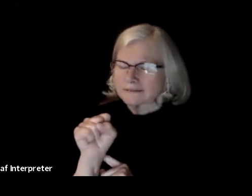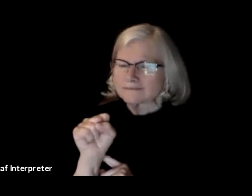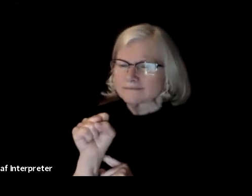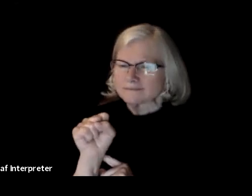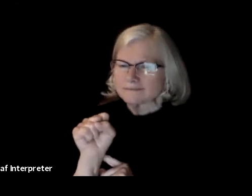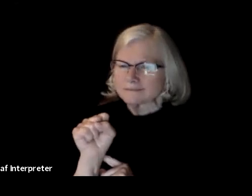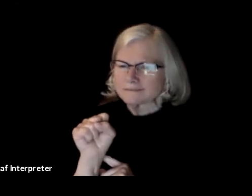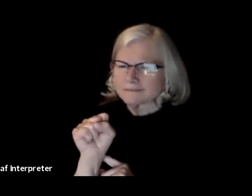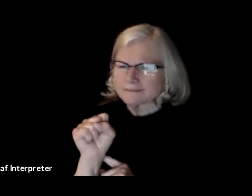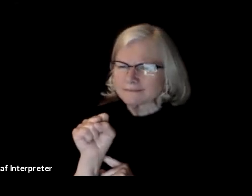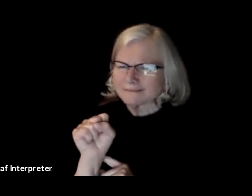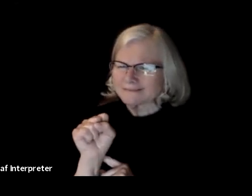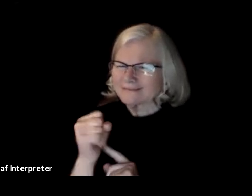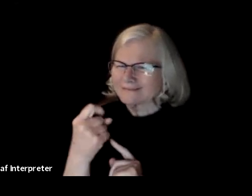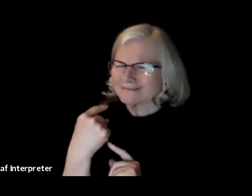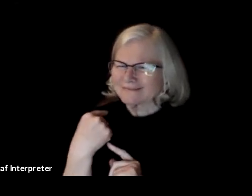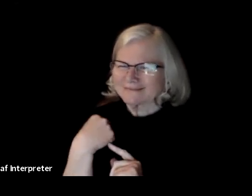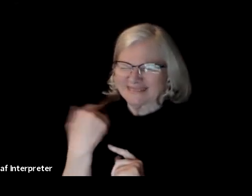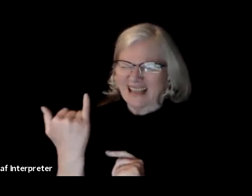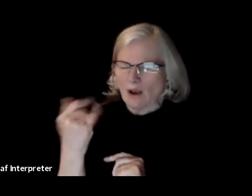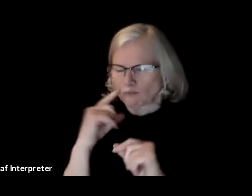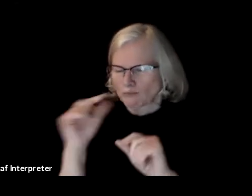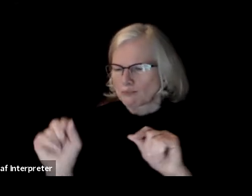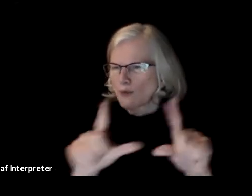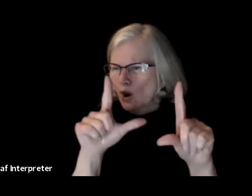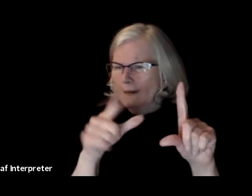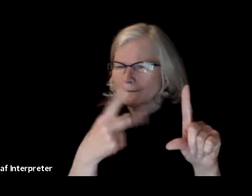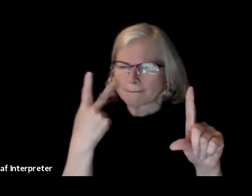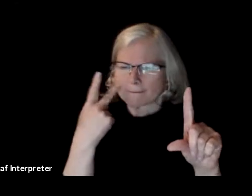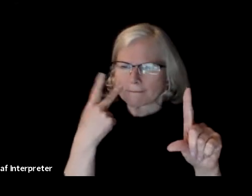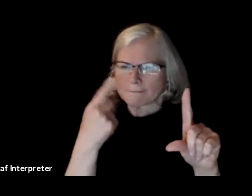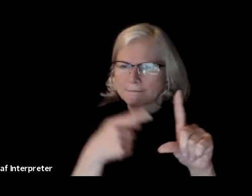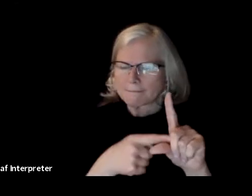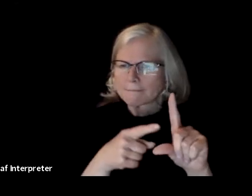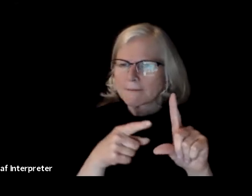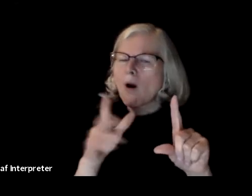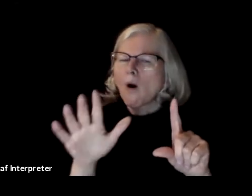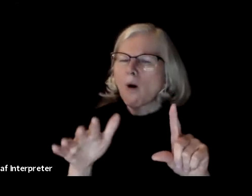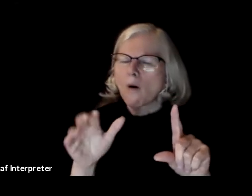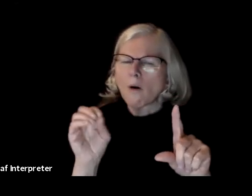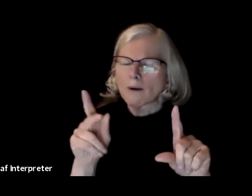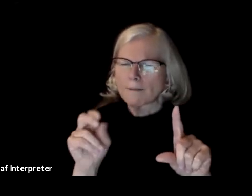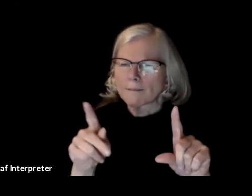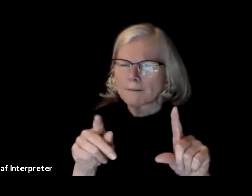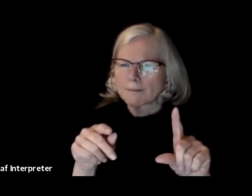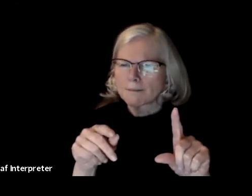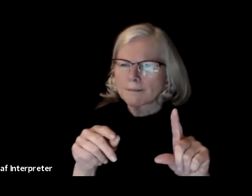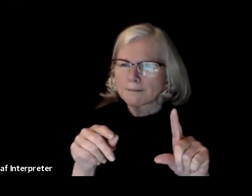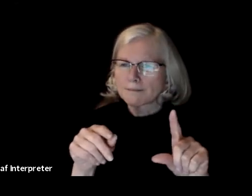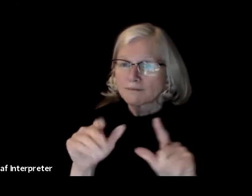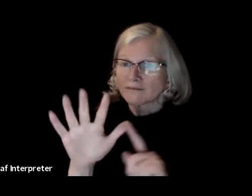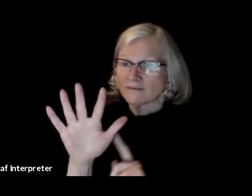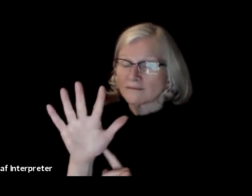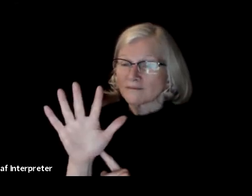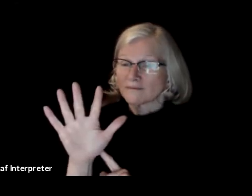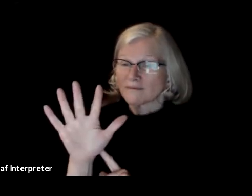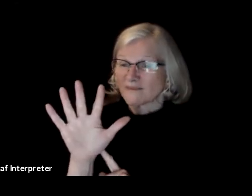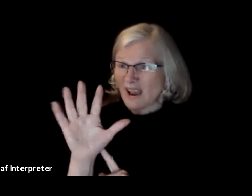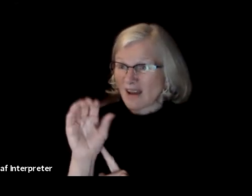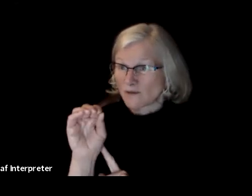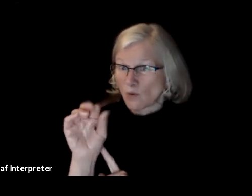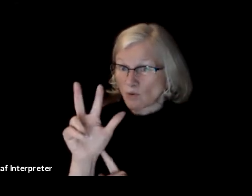pulling that up. We have seen, I have it. It's 507, or excuse me, 503. We've had